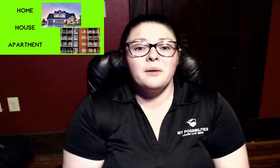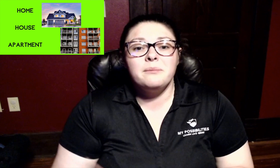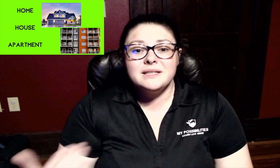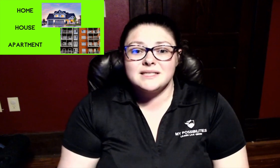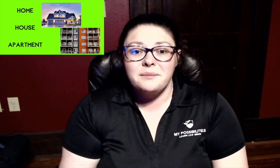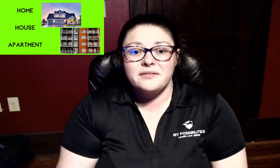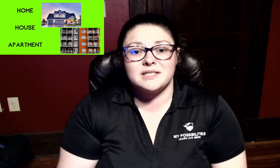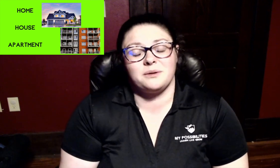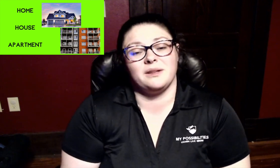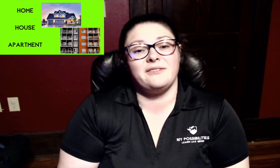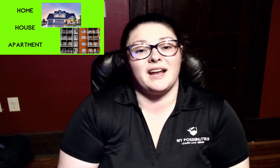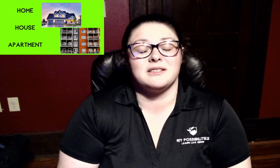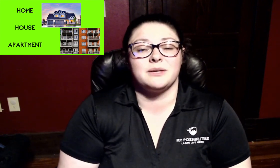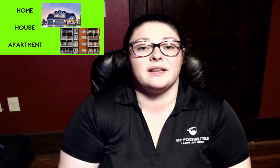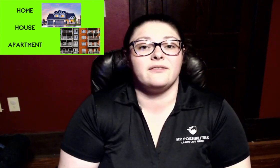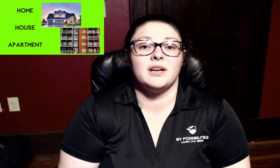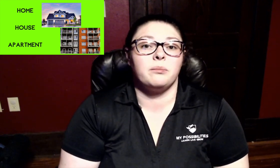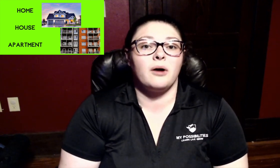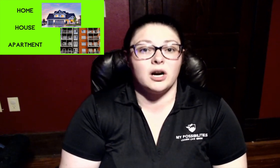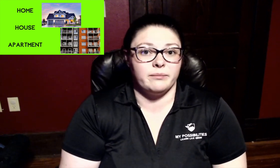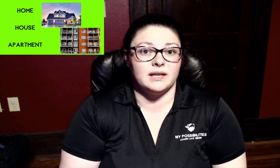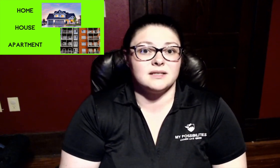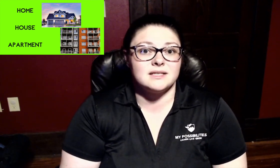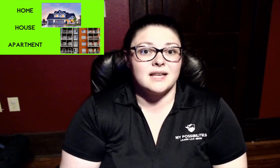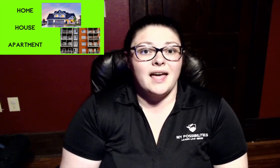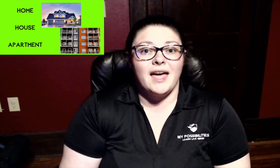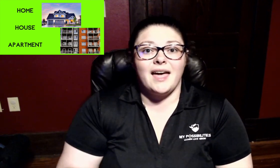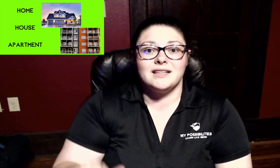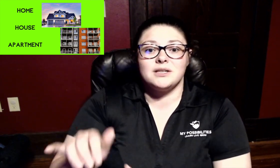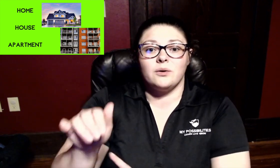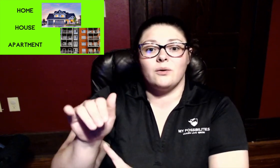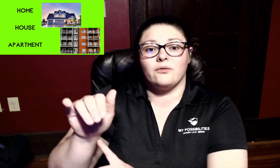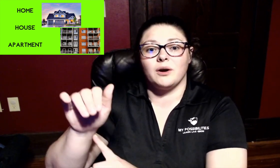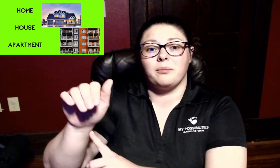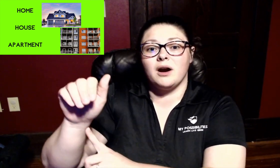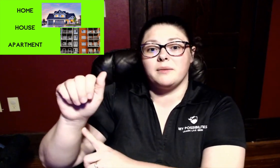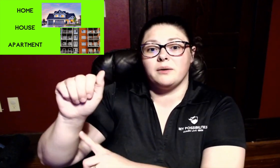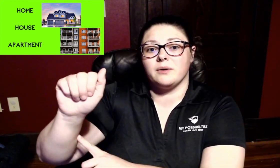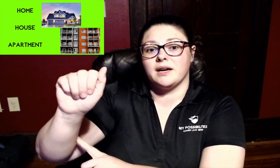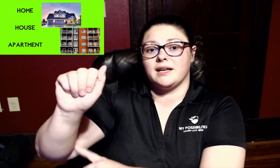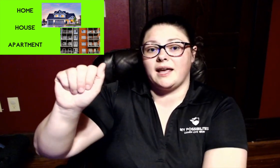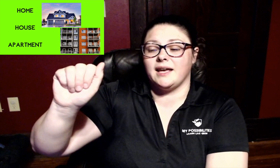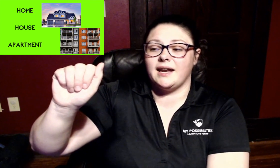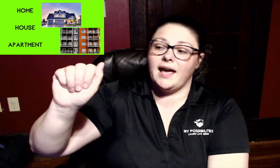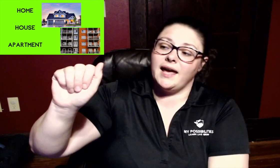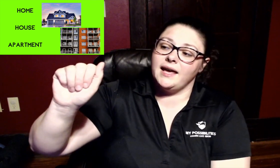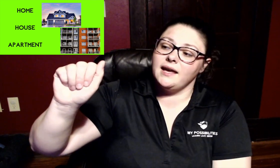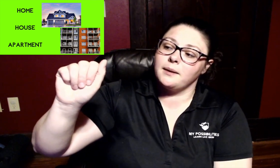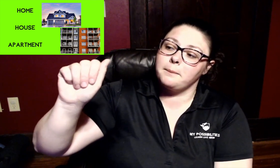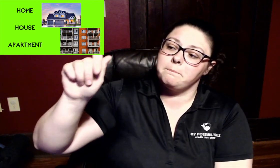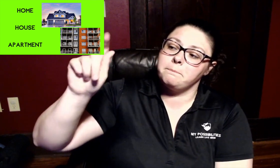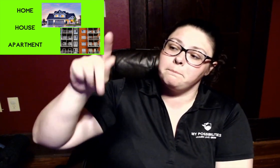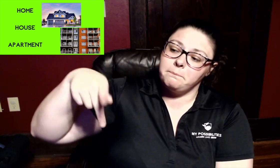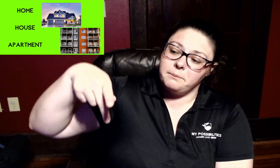But some of us don't live in a house, and we live in apartments. And so for apartment, we're going to take an A,